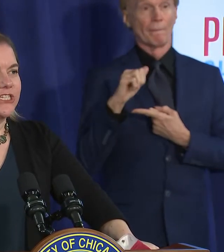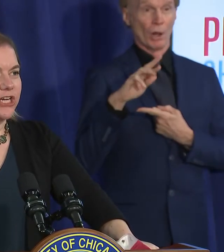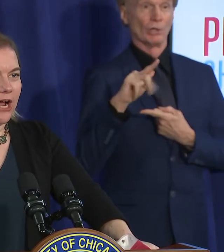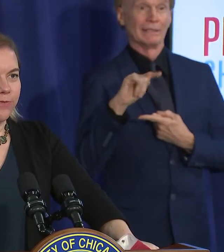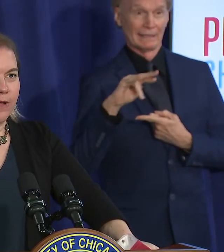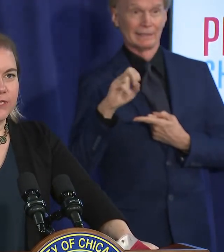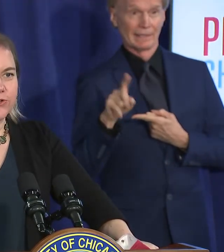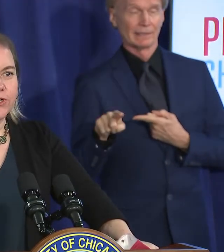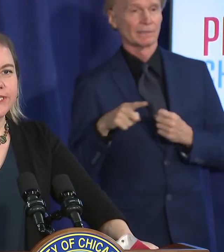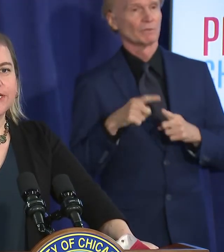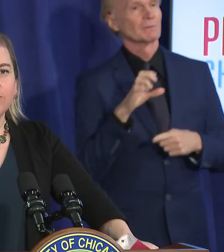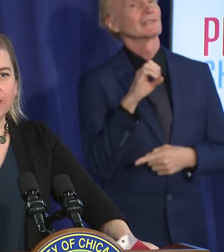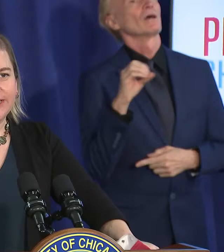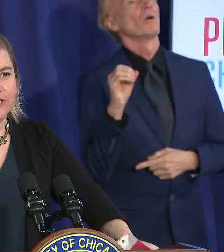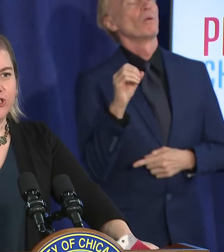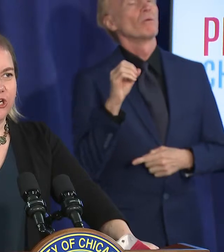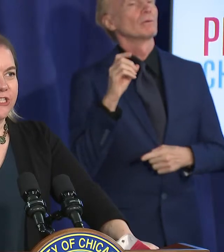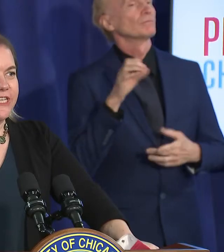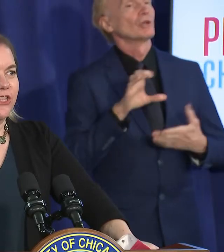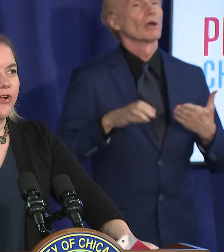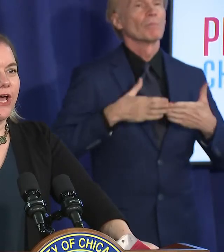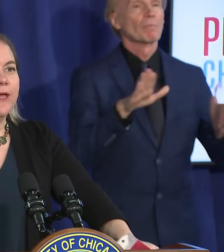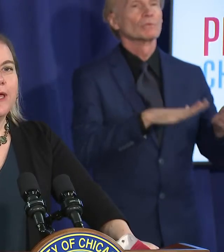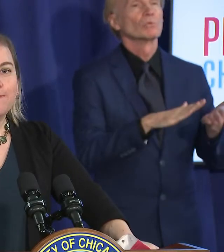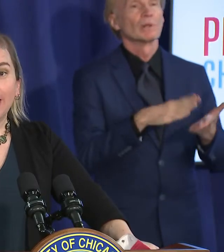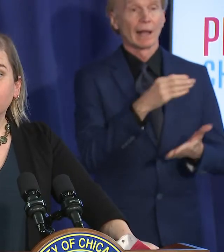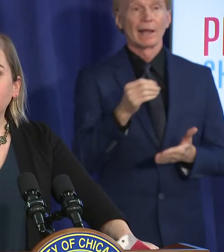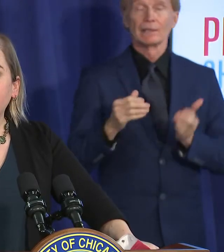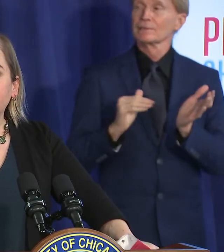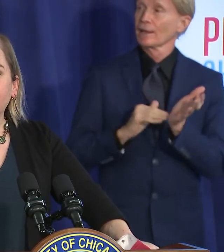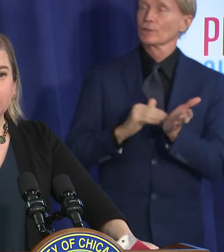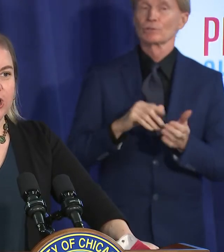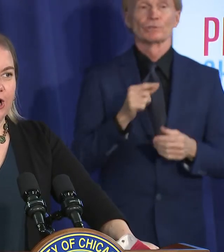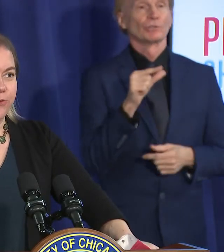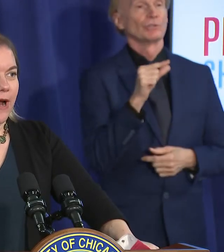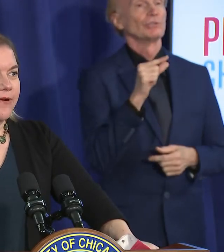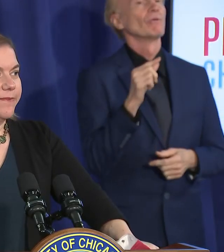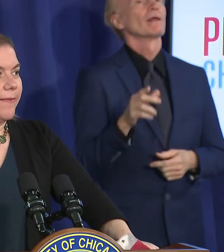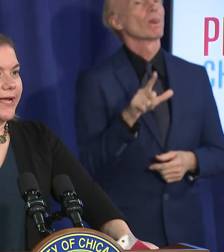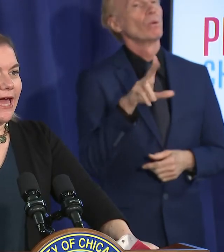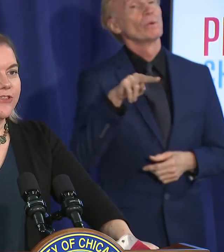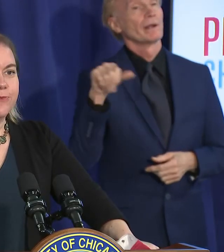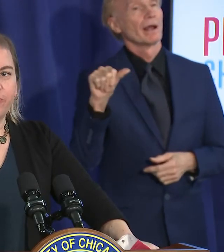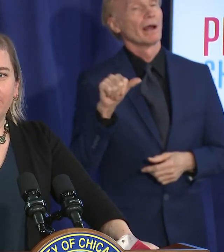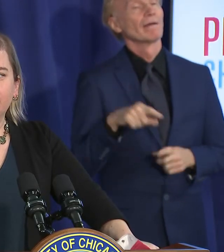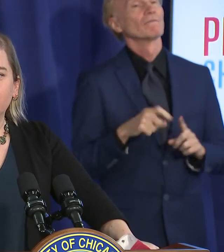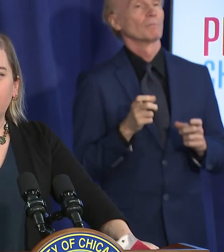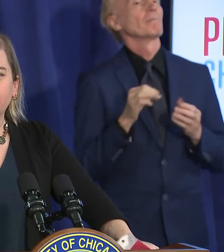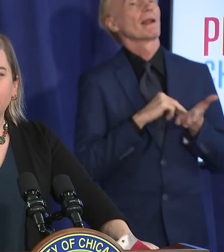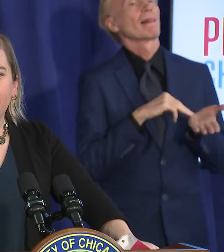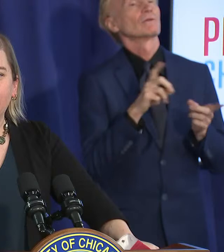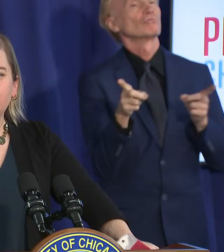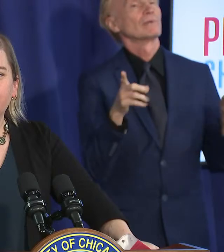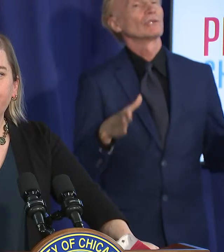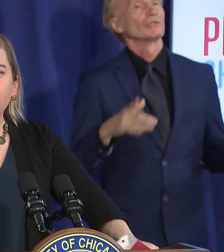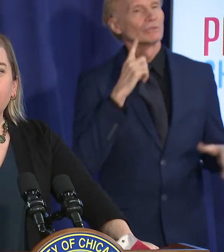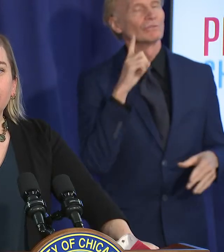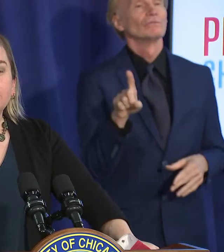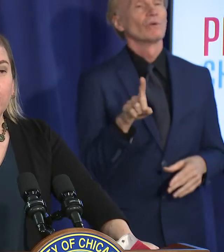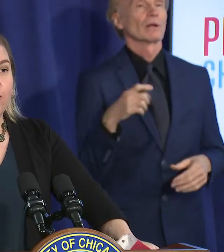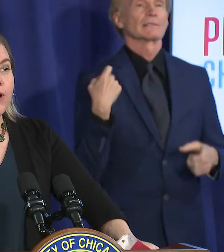CEO at Chicago Public Schools, as well as Dr. Geraldine Luna, Medical Director at the Chicago Department of Public Health, to provide some remarks in